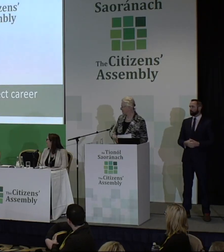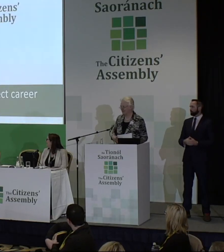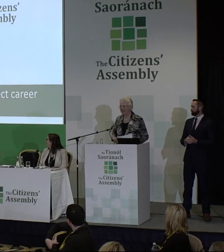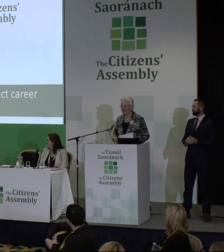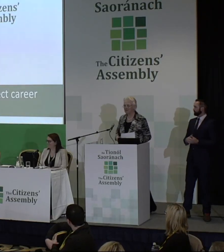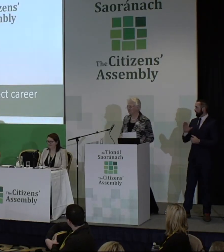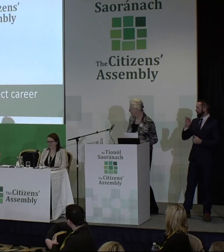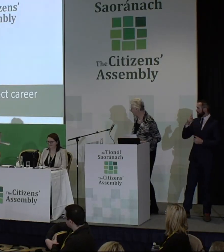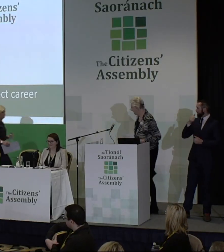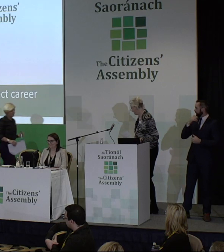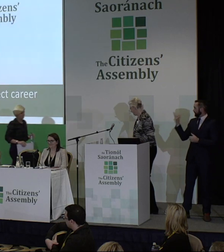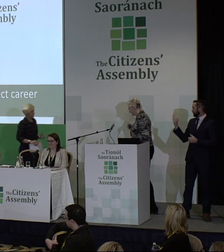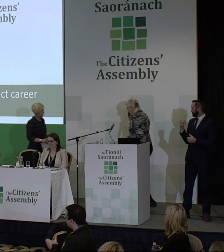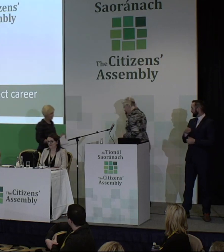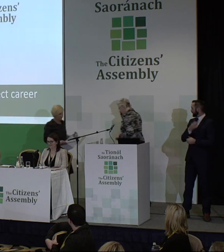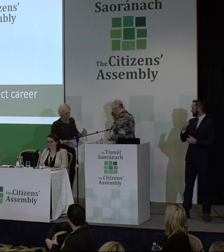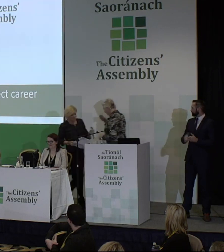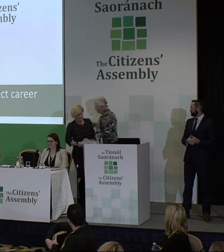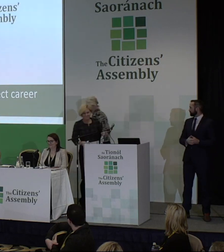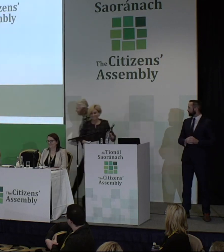please? Thank you.